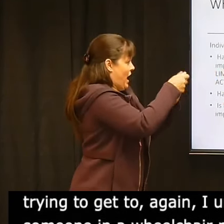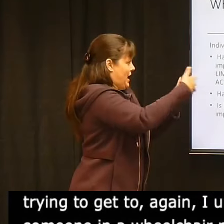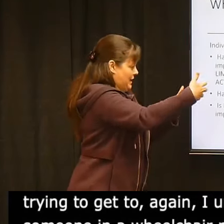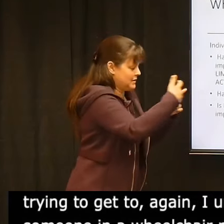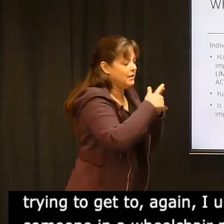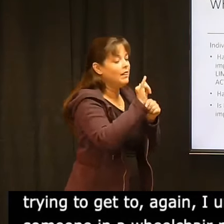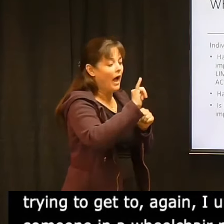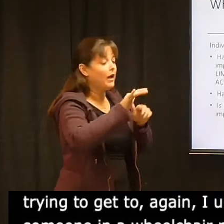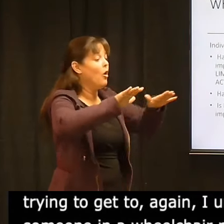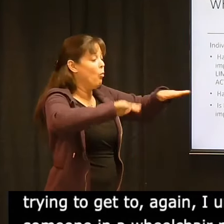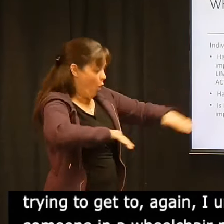seeing,